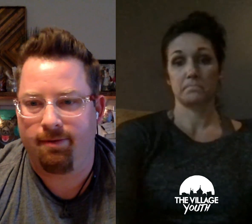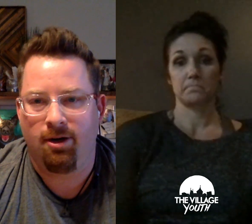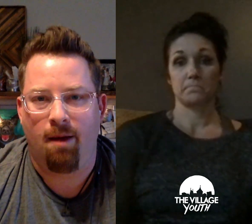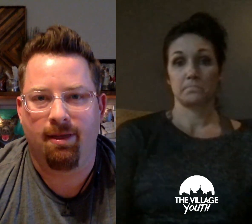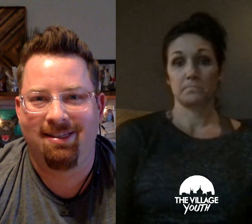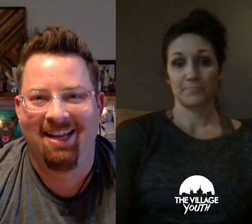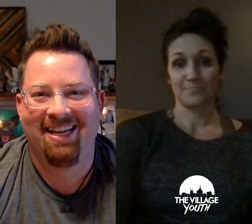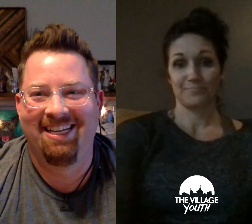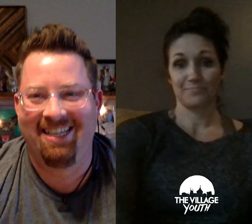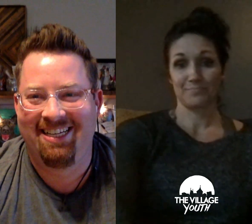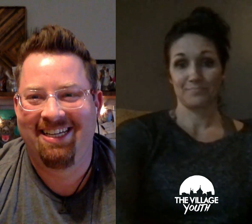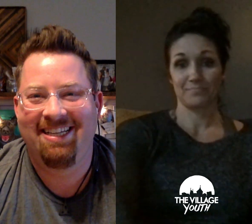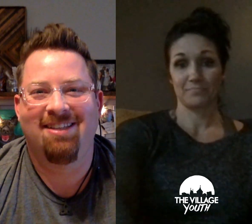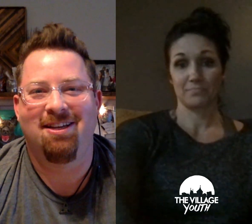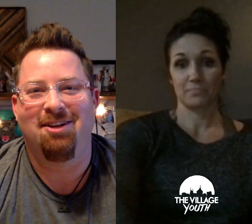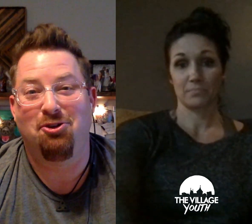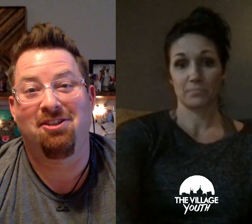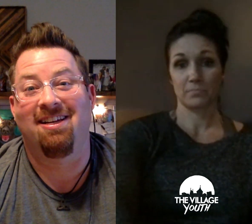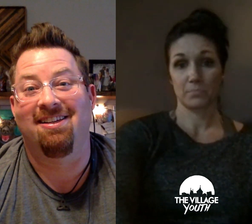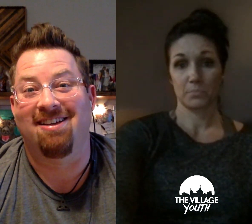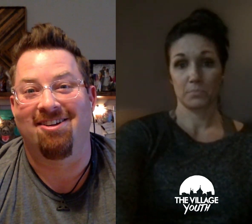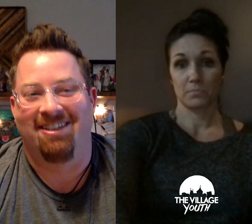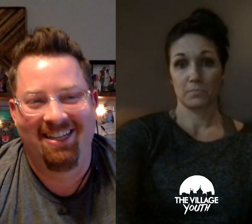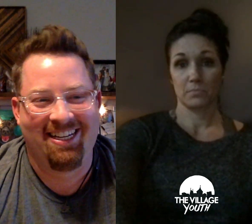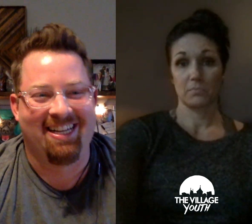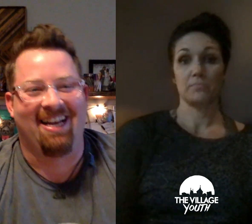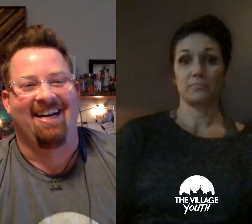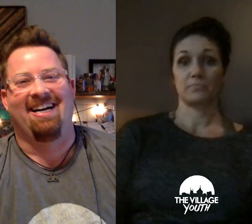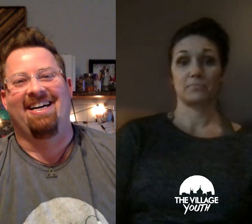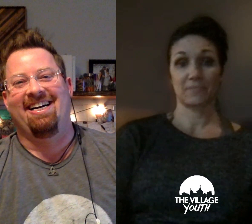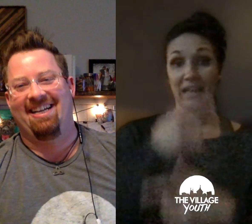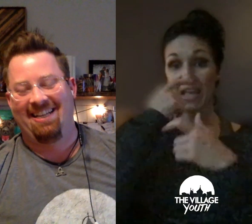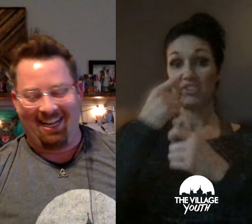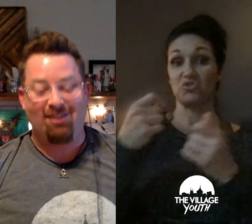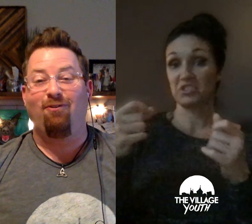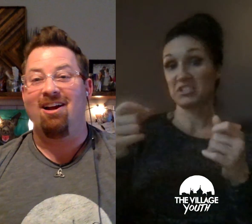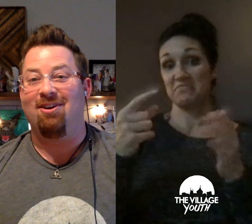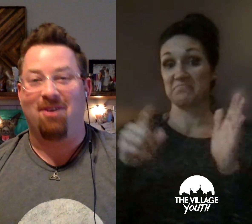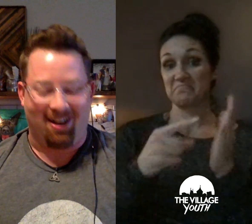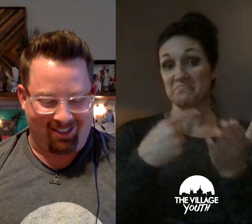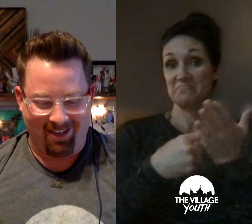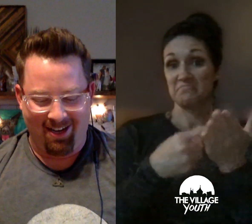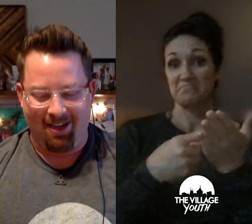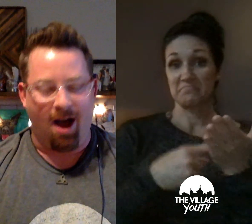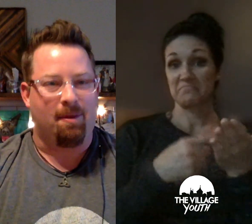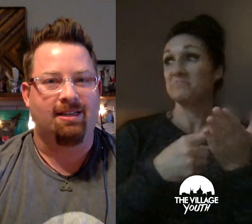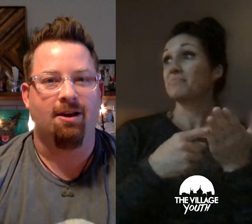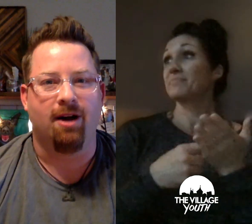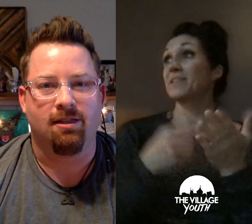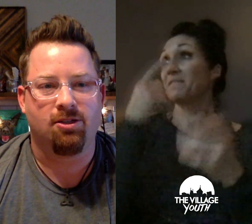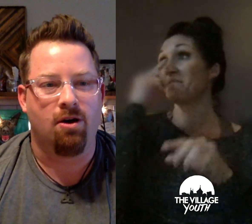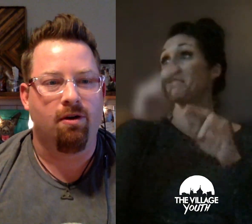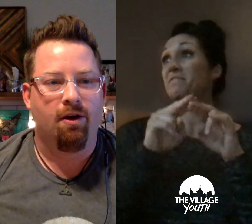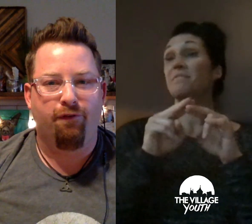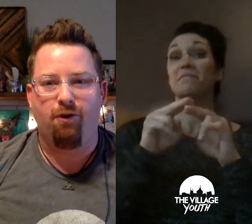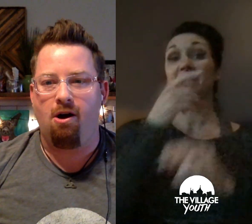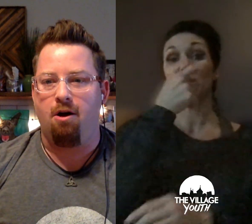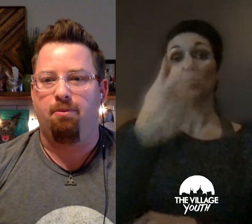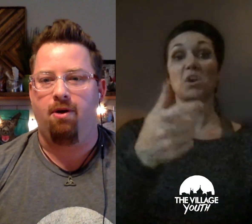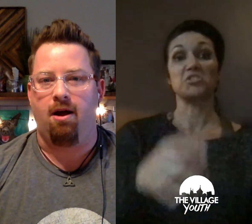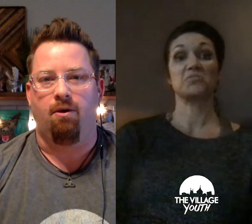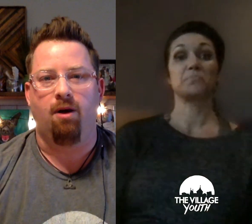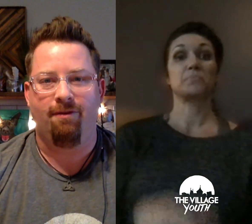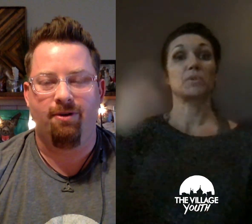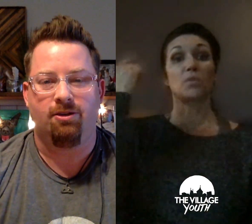have to- you're not missing. It's an Not interesting discussion. It's That's fun to good. watch. I tell you Good. what. So for